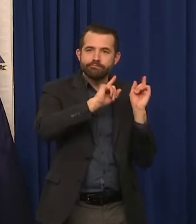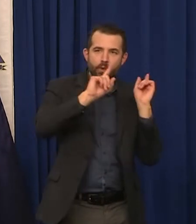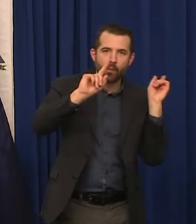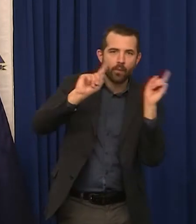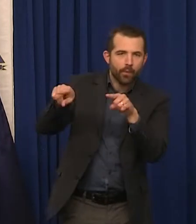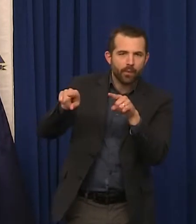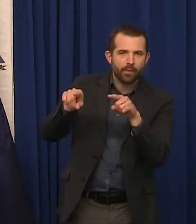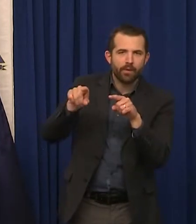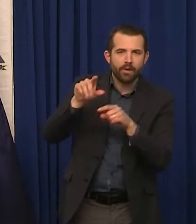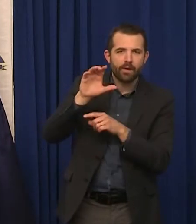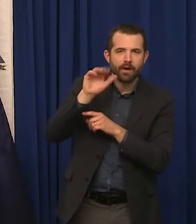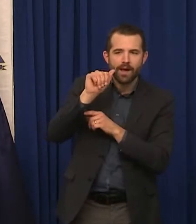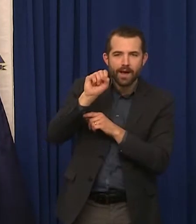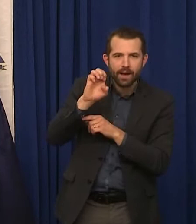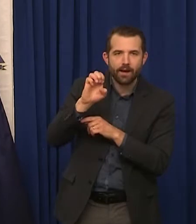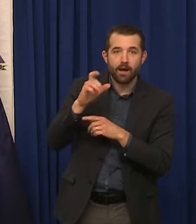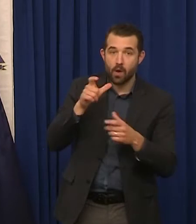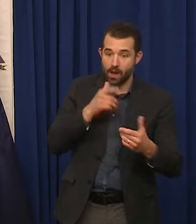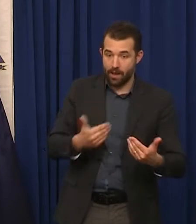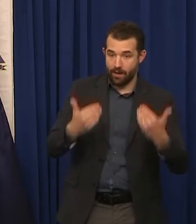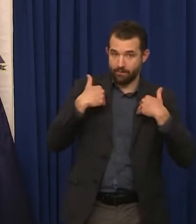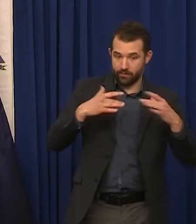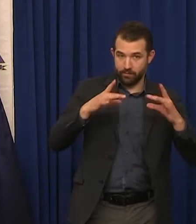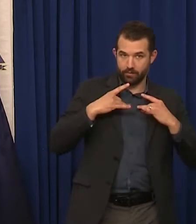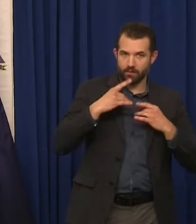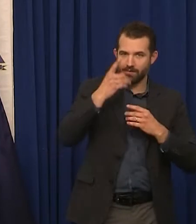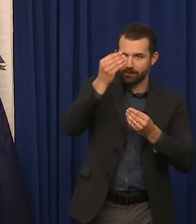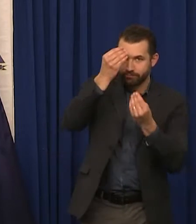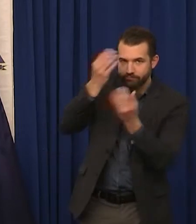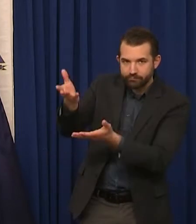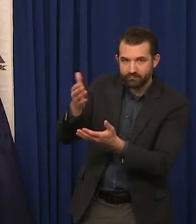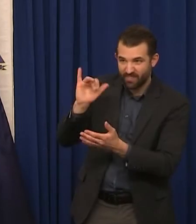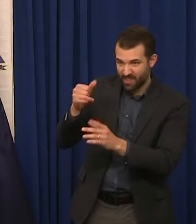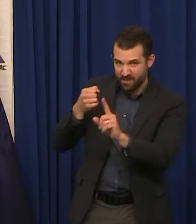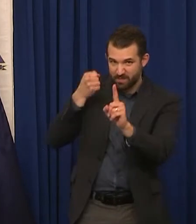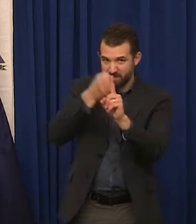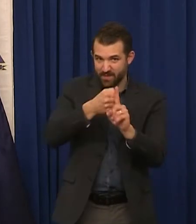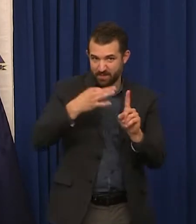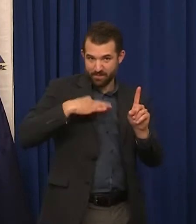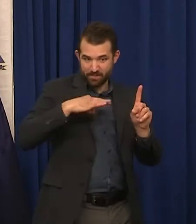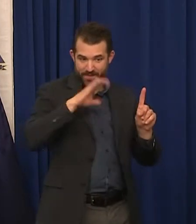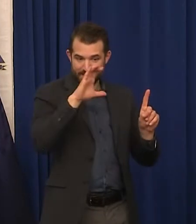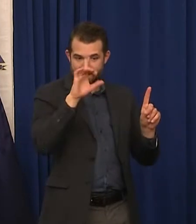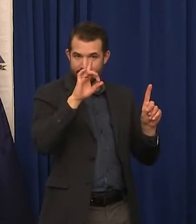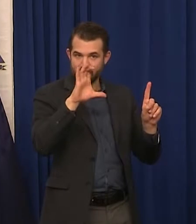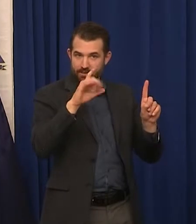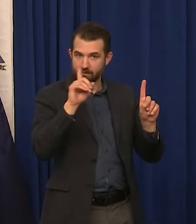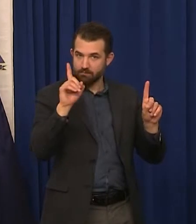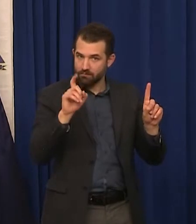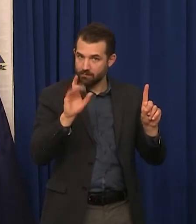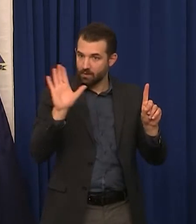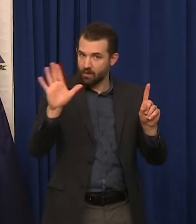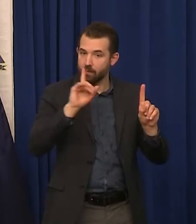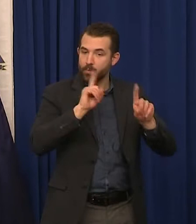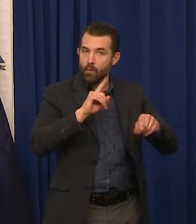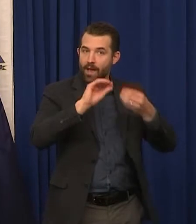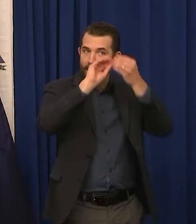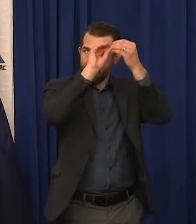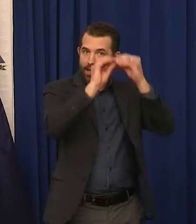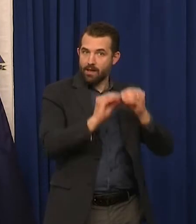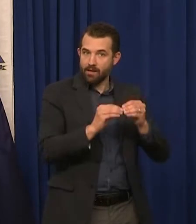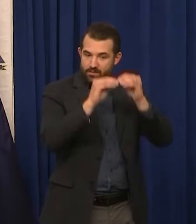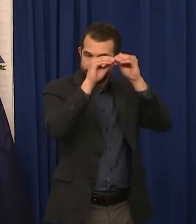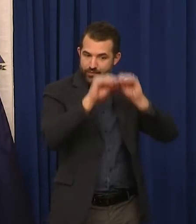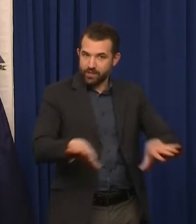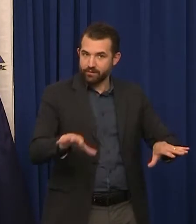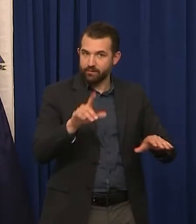affect how Maine CDC goes about reporting outbreaks at long-term care facilities and nursing homes. Great. Thanks